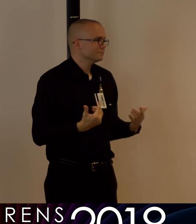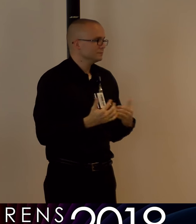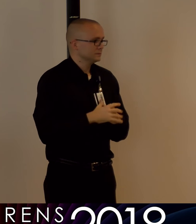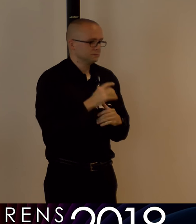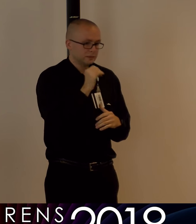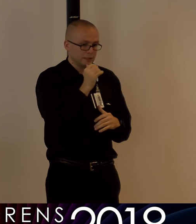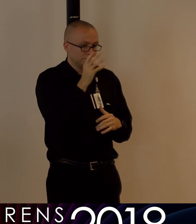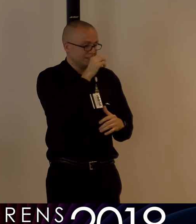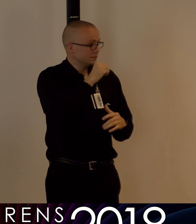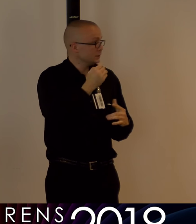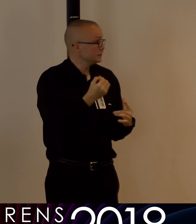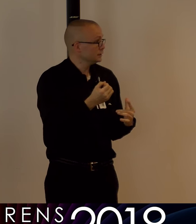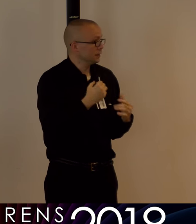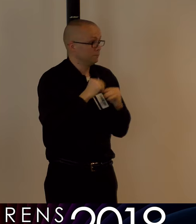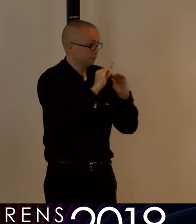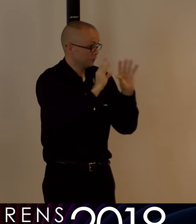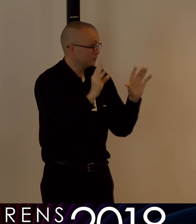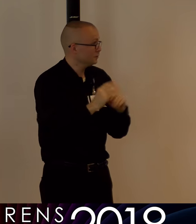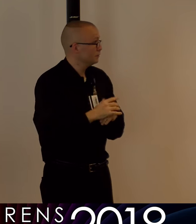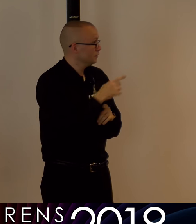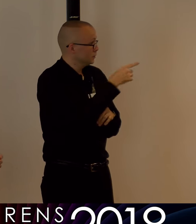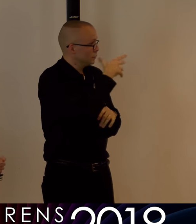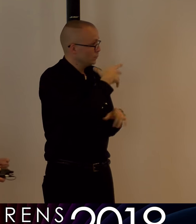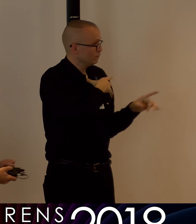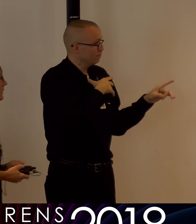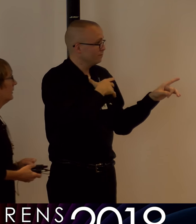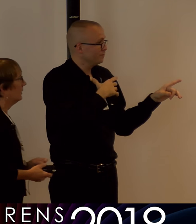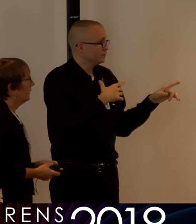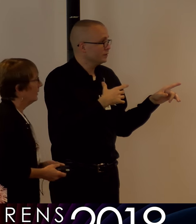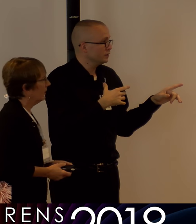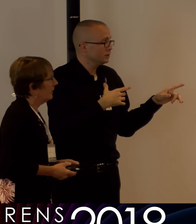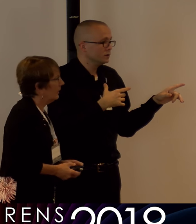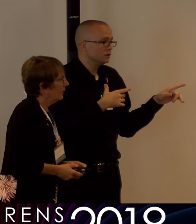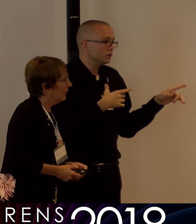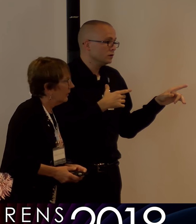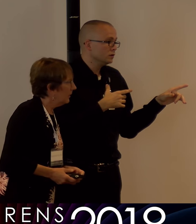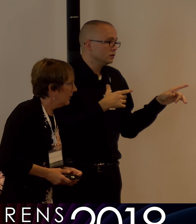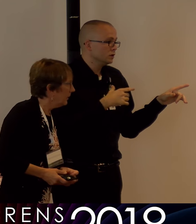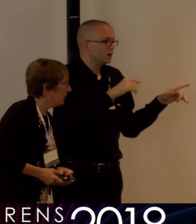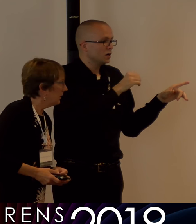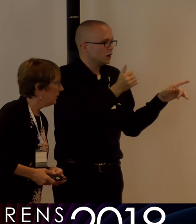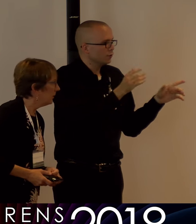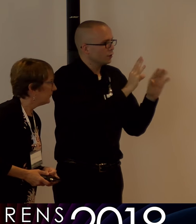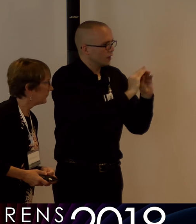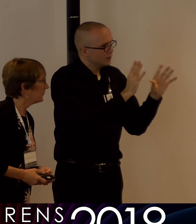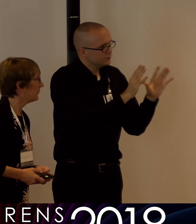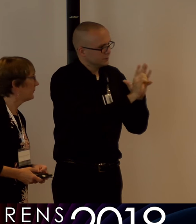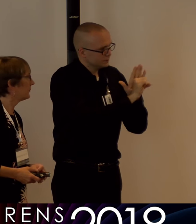letting being clear. Yeah. So, you know, there can be other